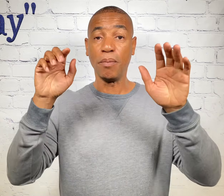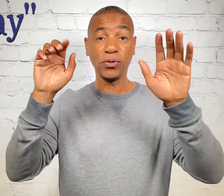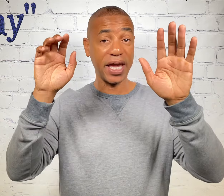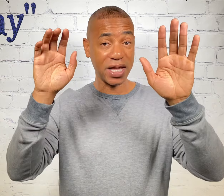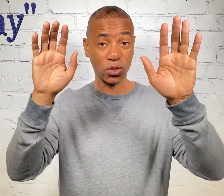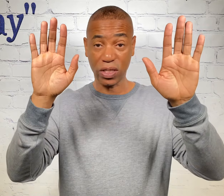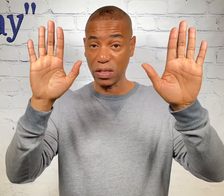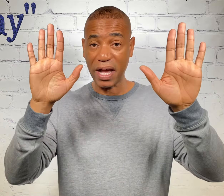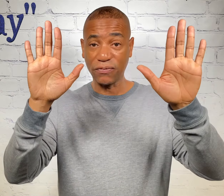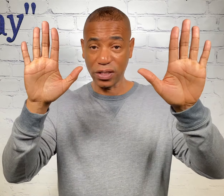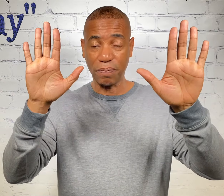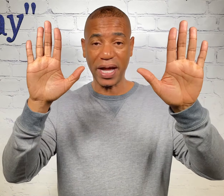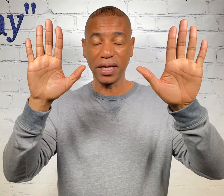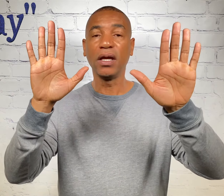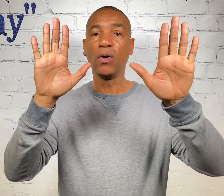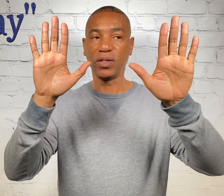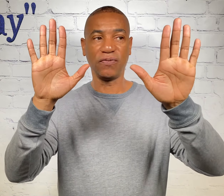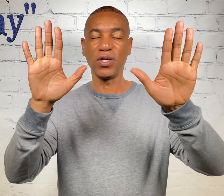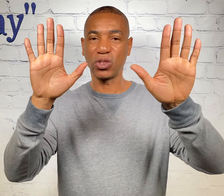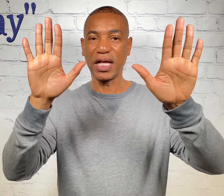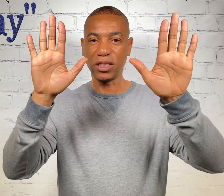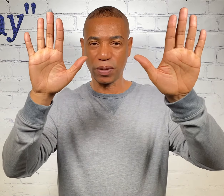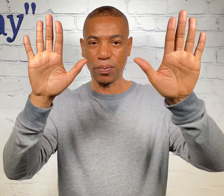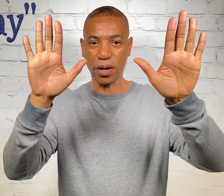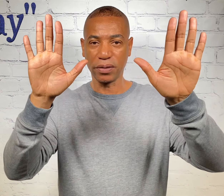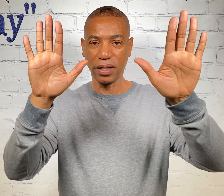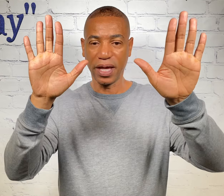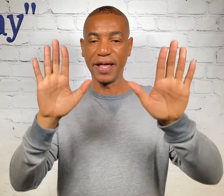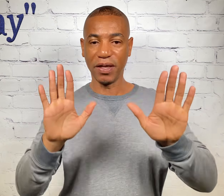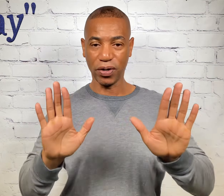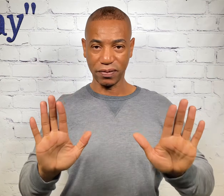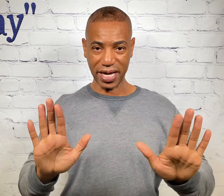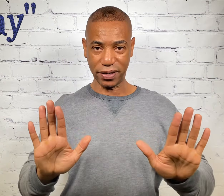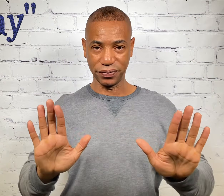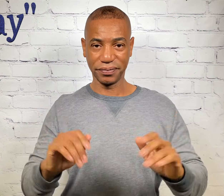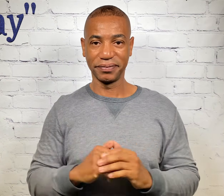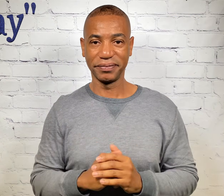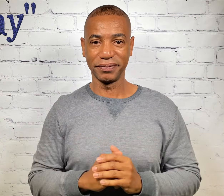both hands, stretch them out in front of the body with the fingers slightly spread apart, and then bring them down.